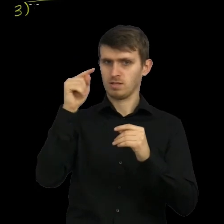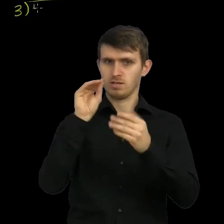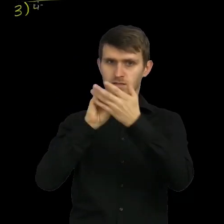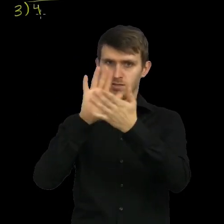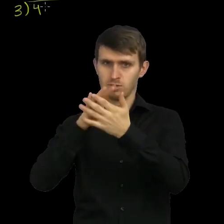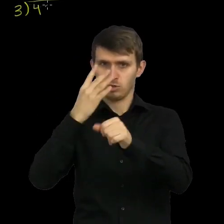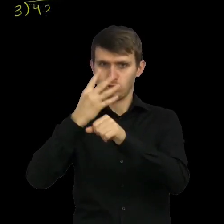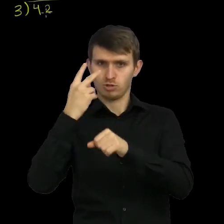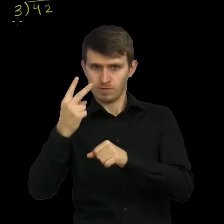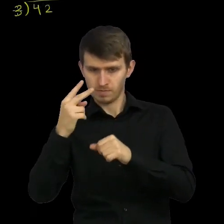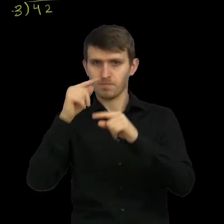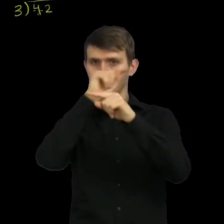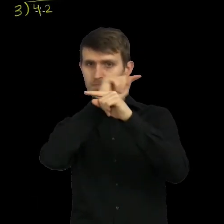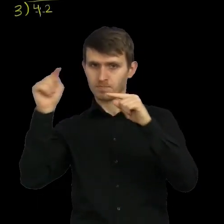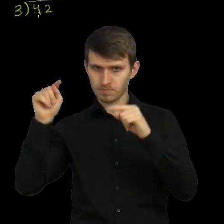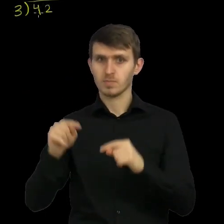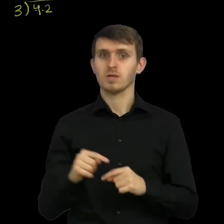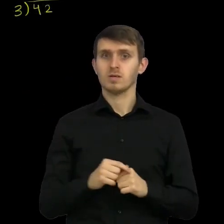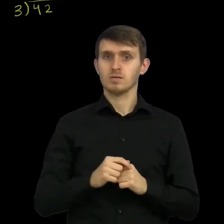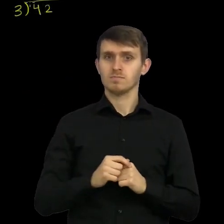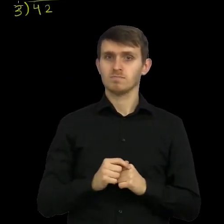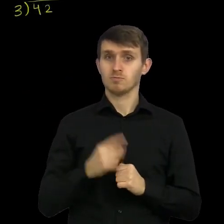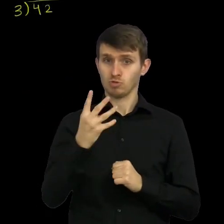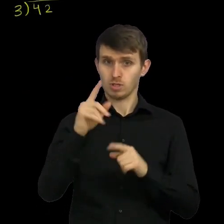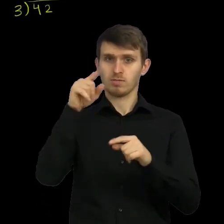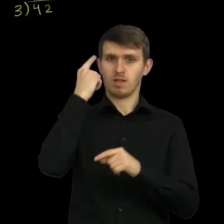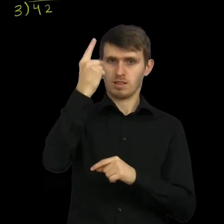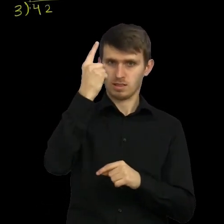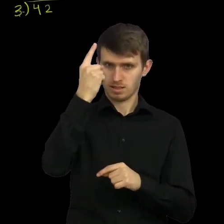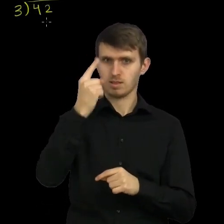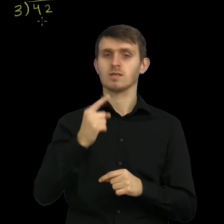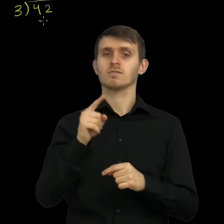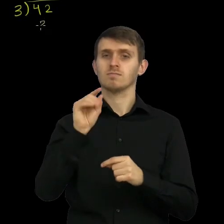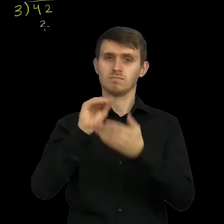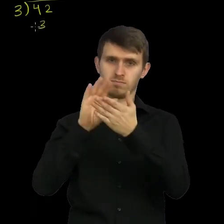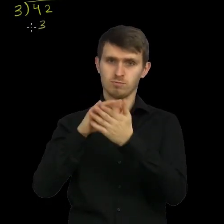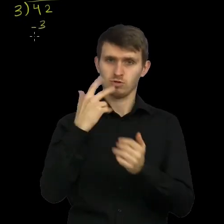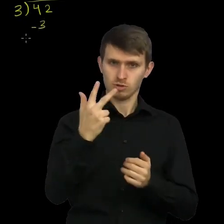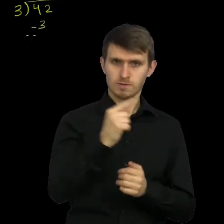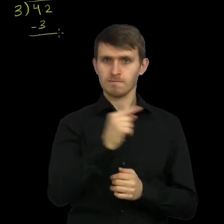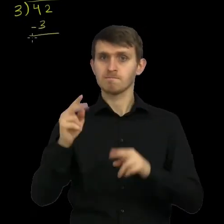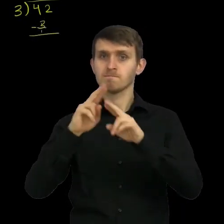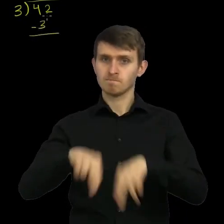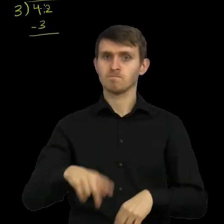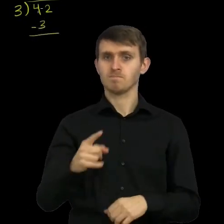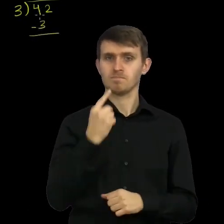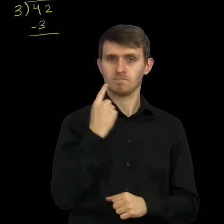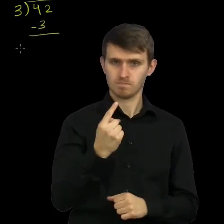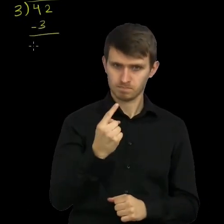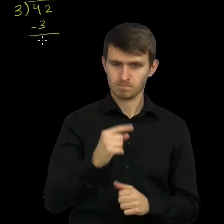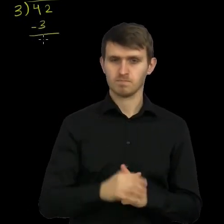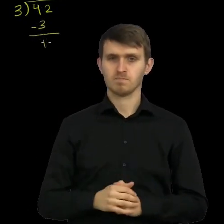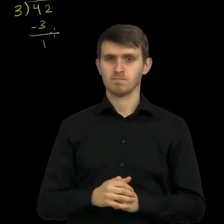-long division. It's not really long division. 3 into 4. 3 goes into 4 one time. 1 times 3 is 3. You subtract.